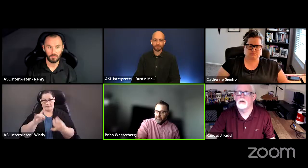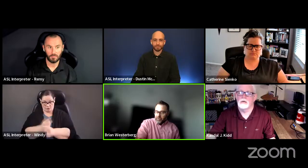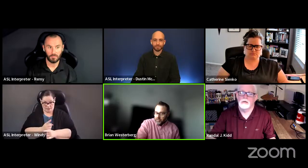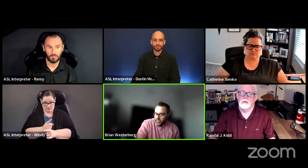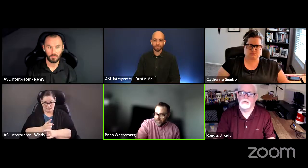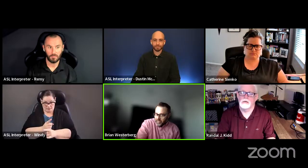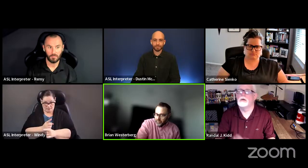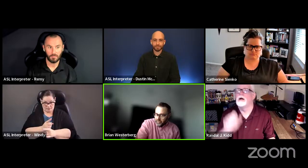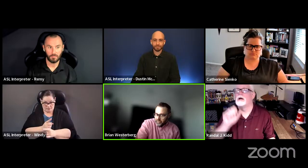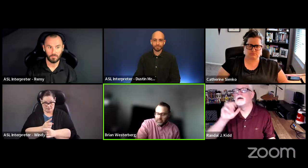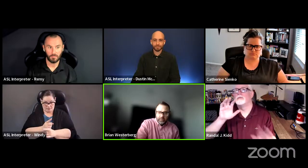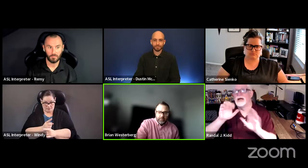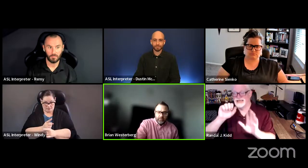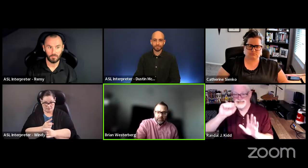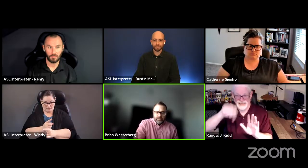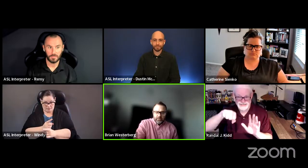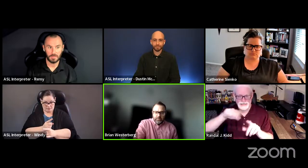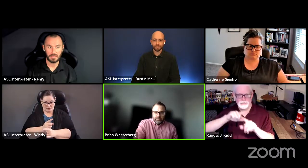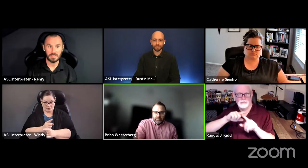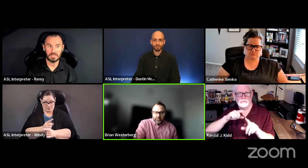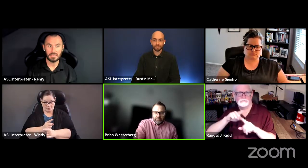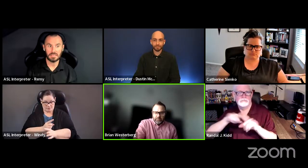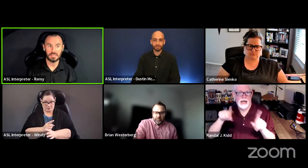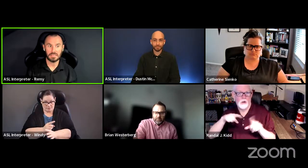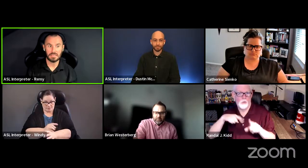So if I'm understanding that correctly.